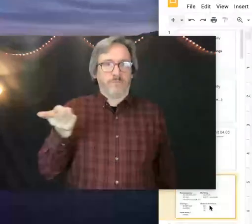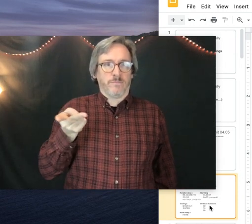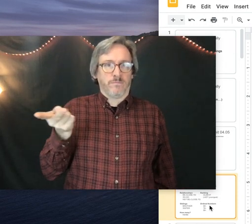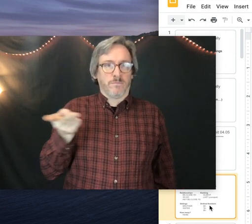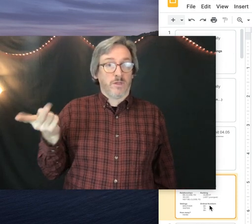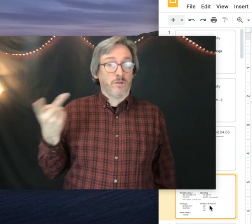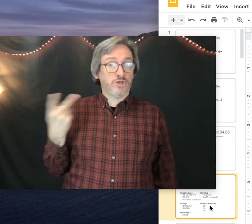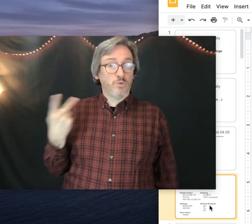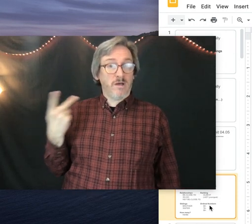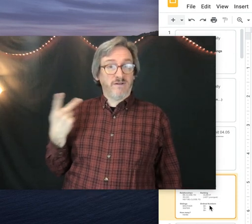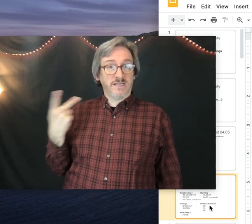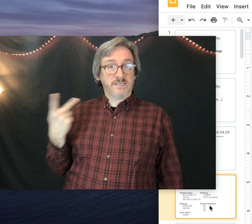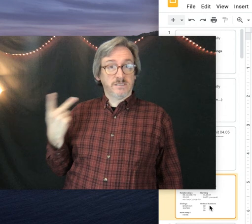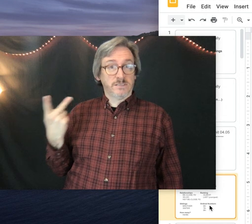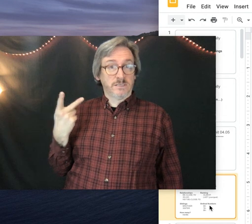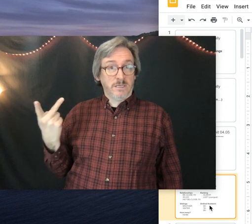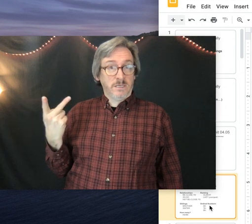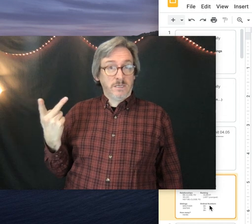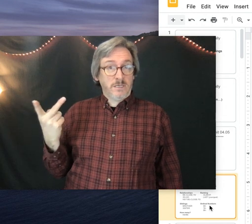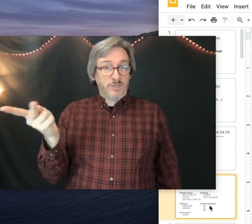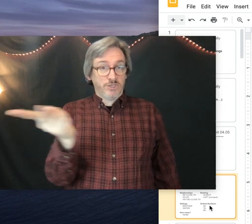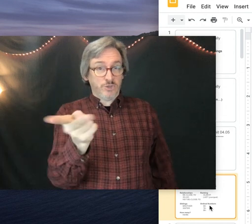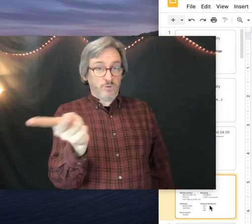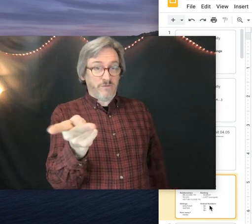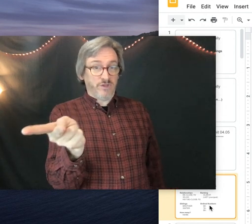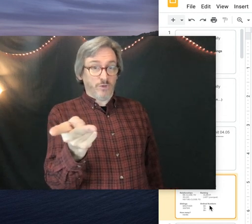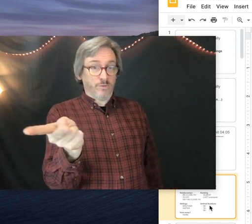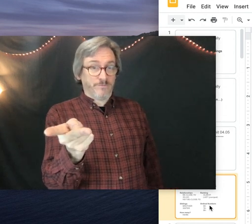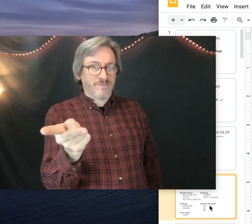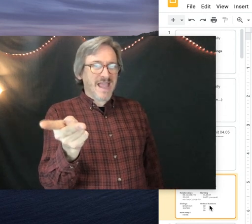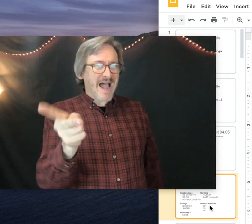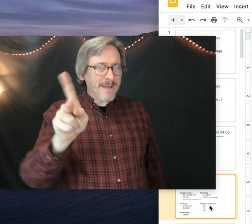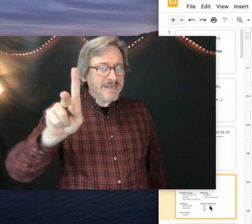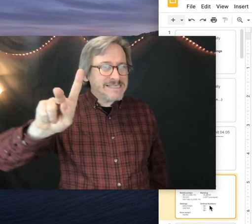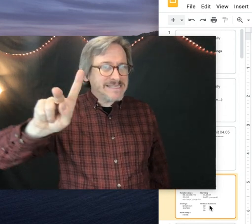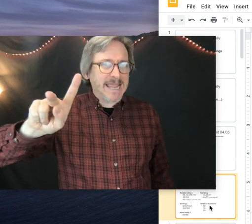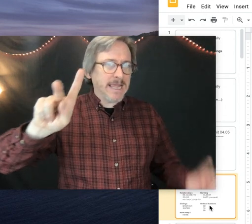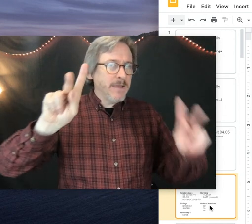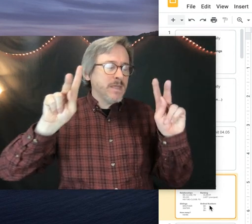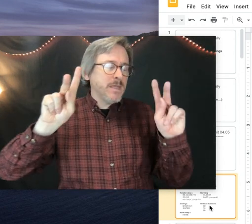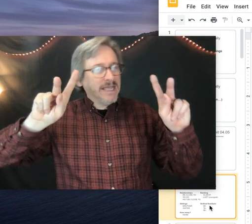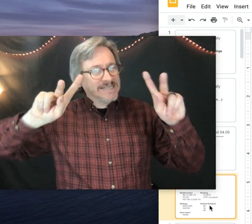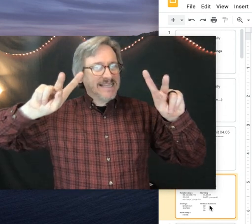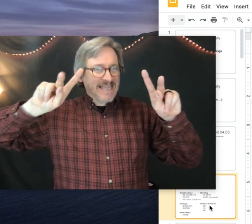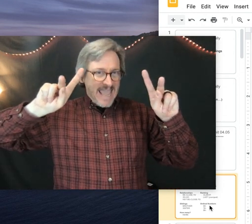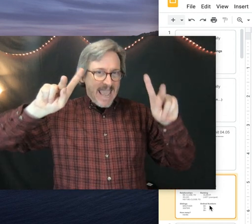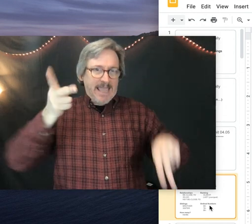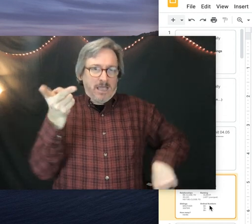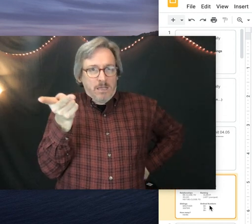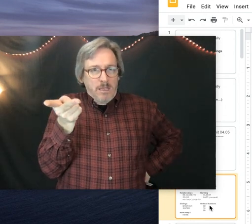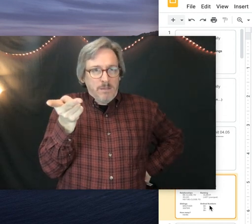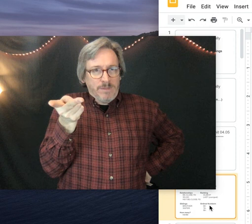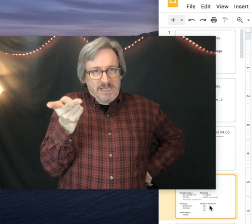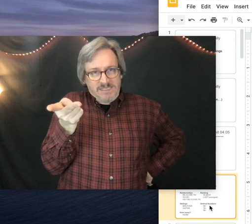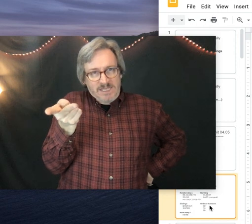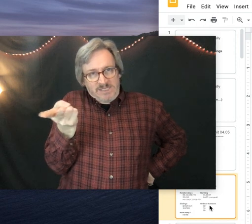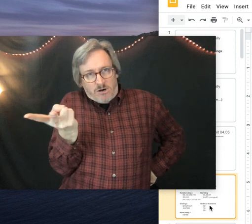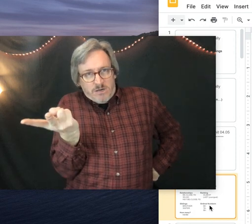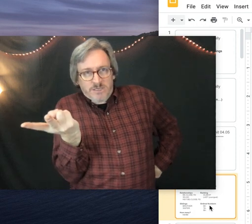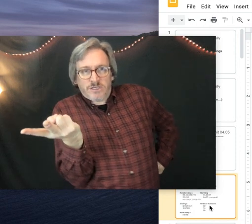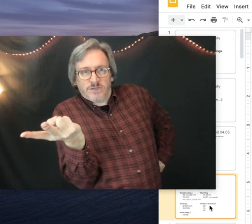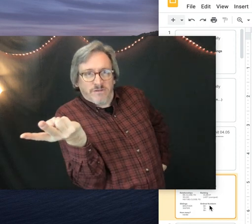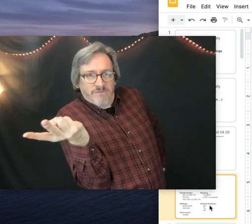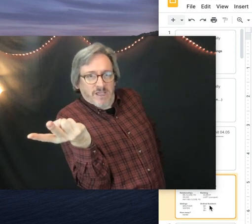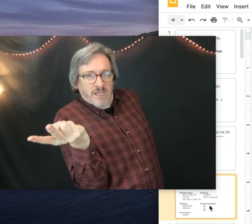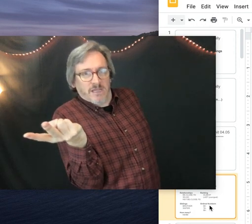Okay. Two of us, two of you. I'm going to say it's the K because it's